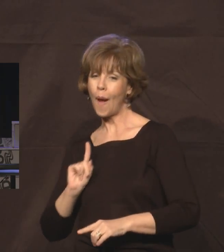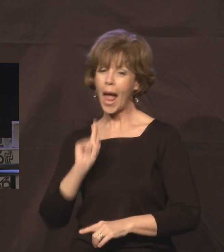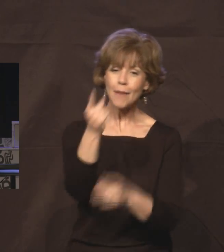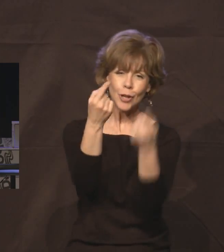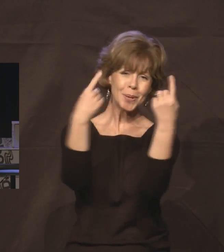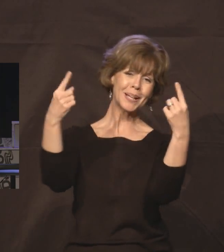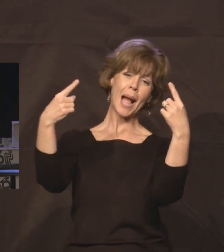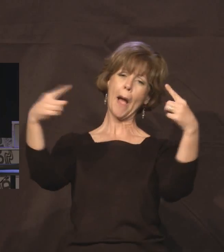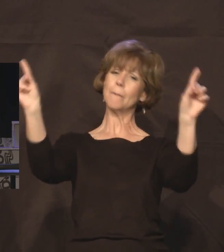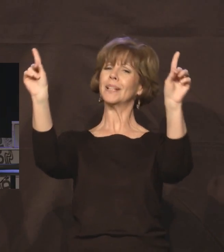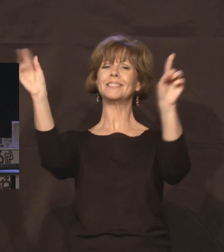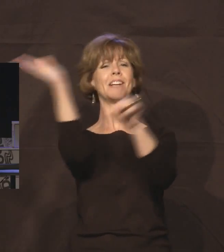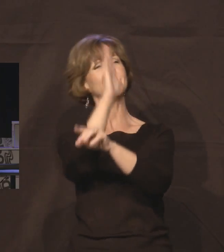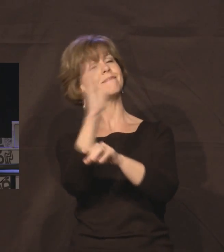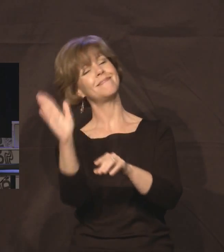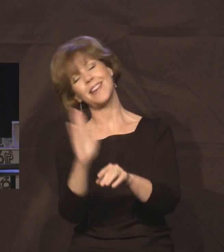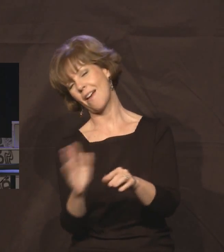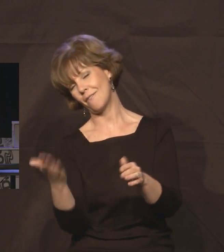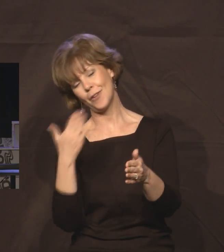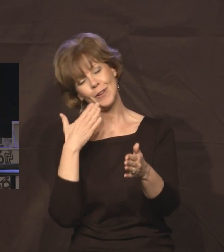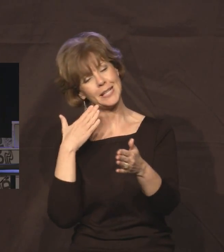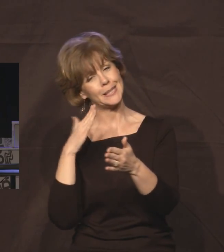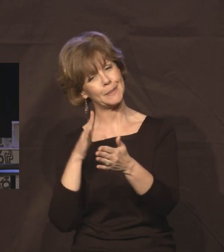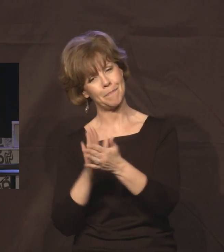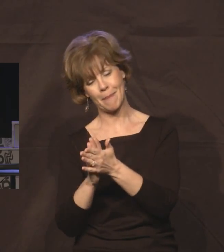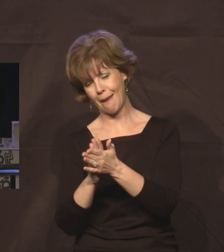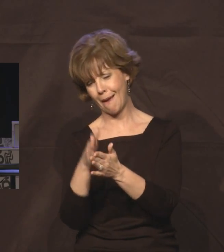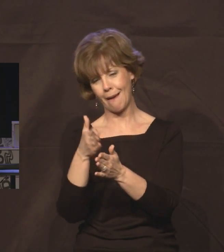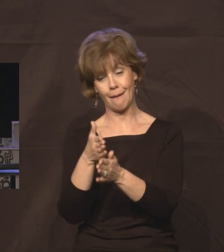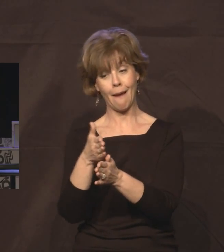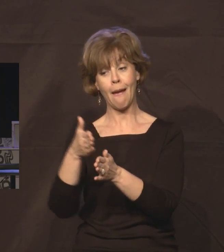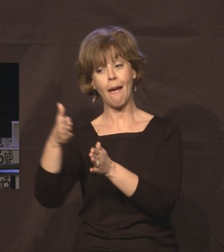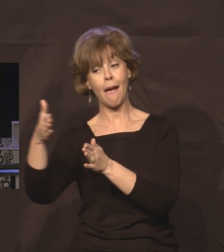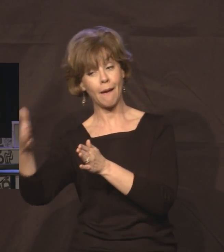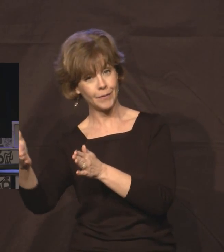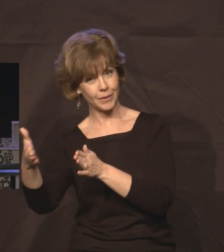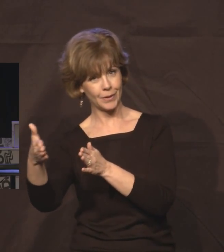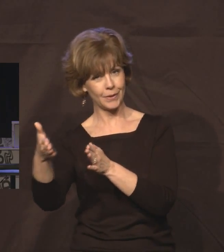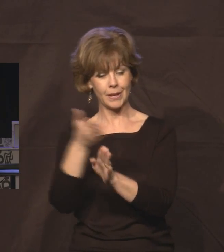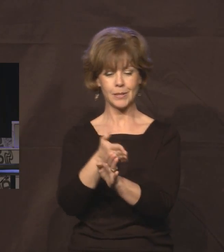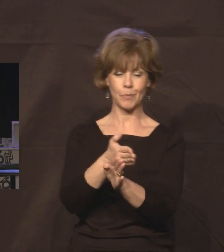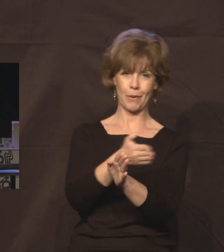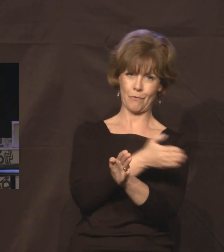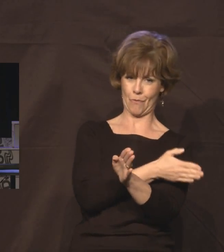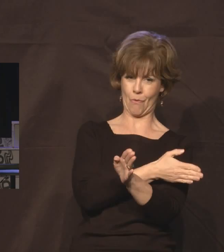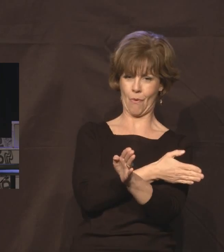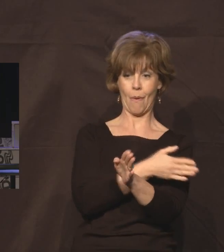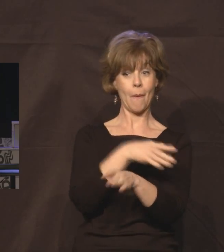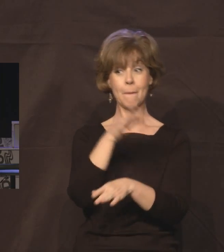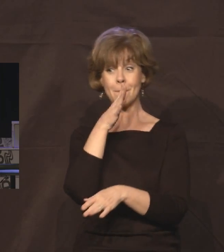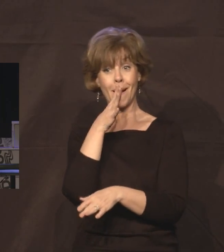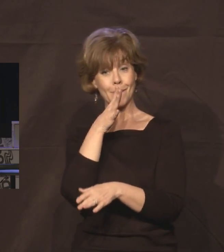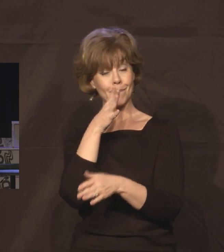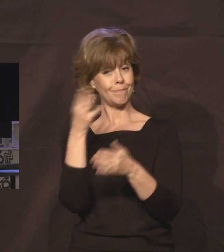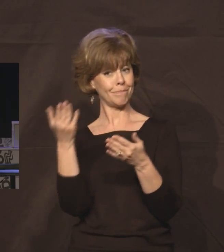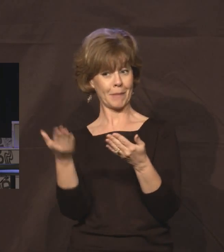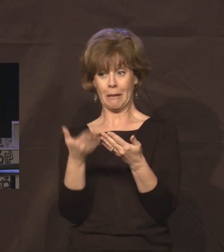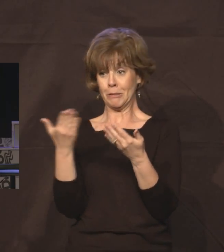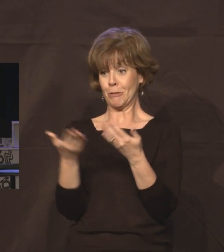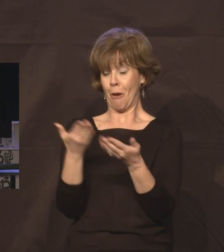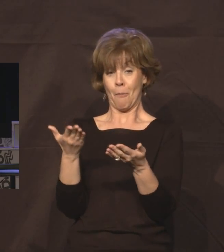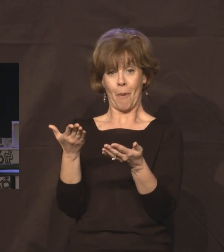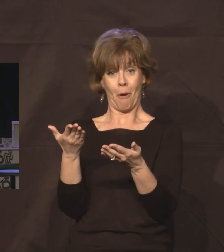it, it's never as bad on the backside as it is on the front looking at it. And I told her, I said, Mom, it's almost become addictive.